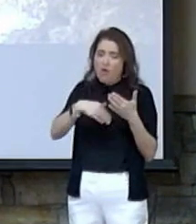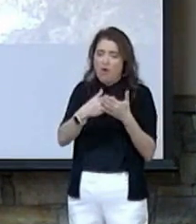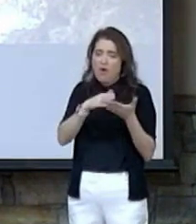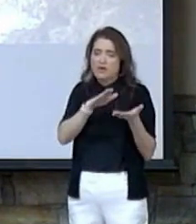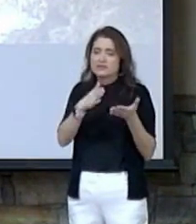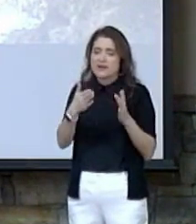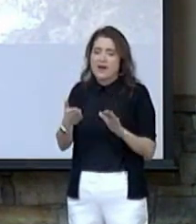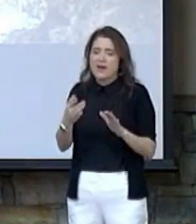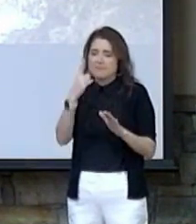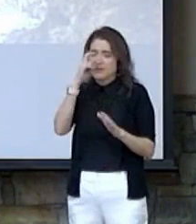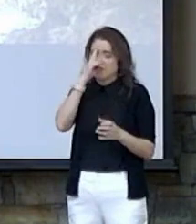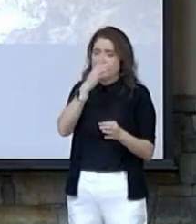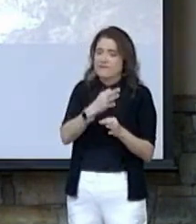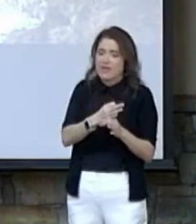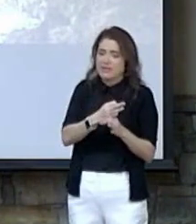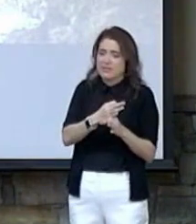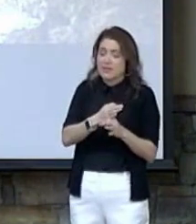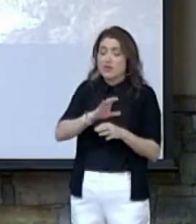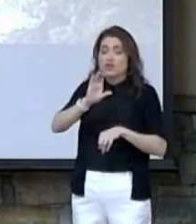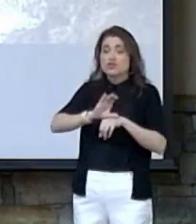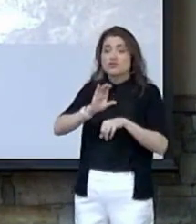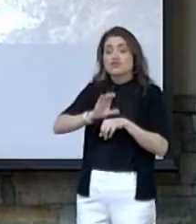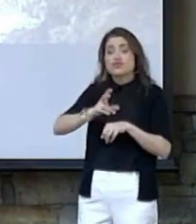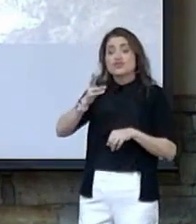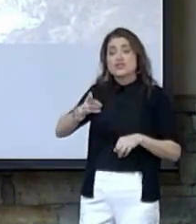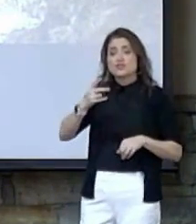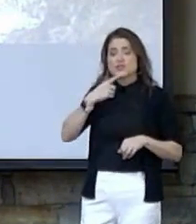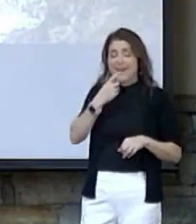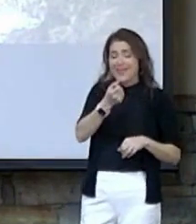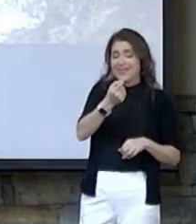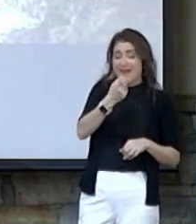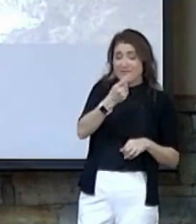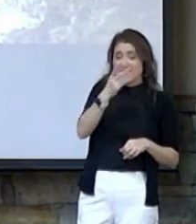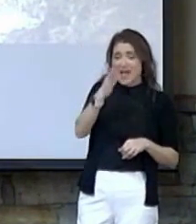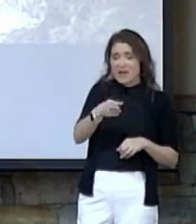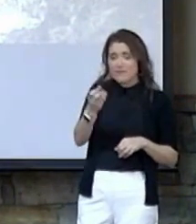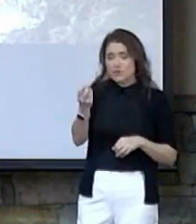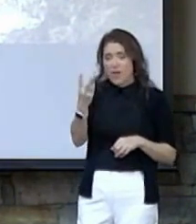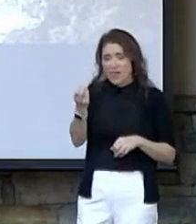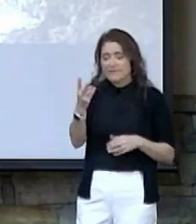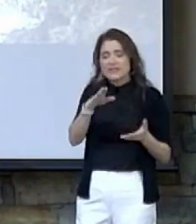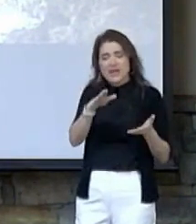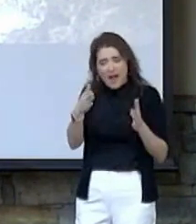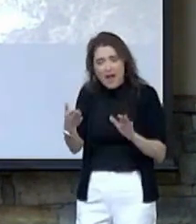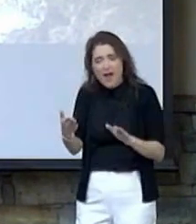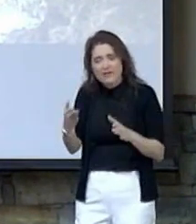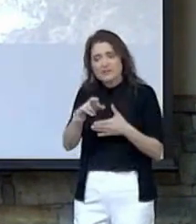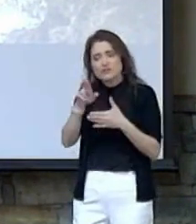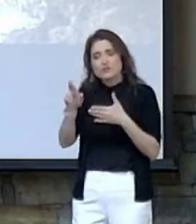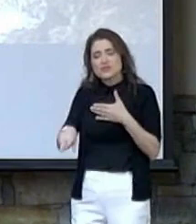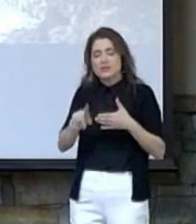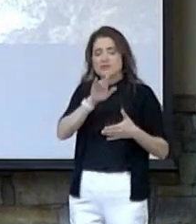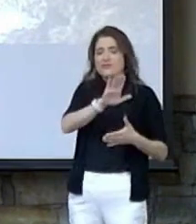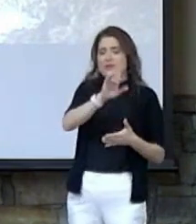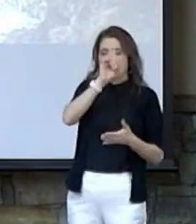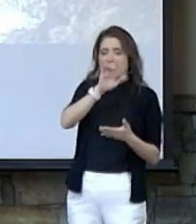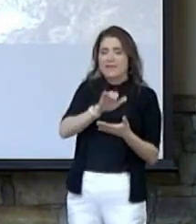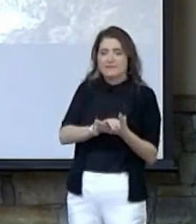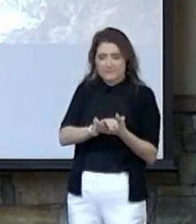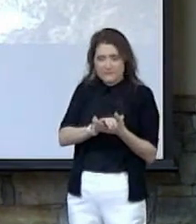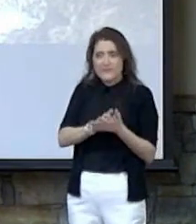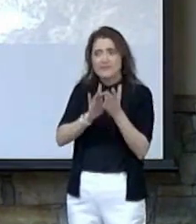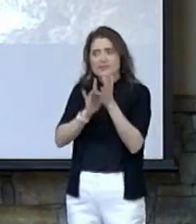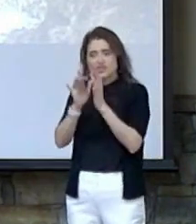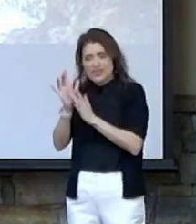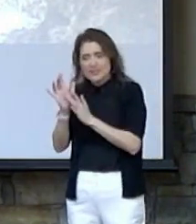their faith. Church history would say 11 of the 12 apostles died as a result of their belief in Jesus